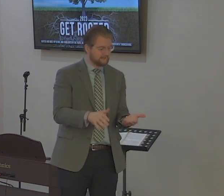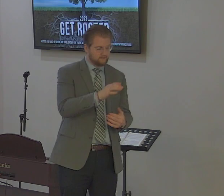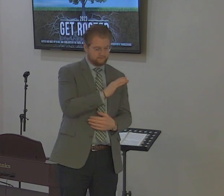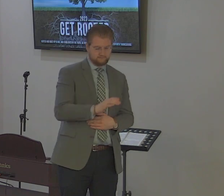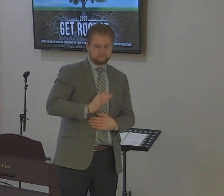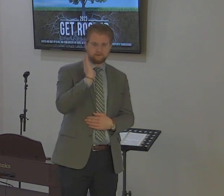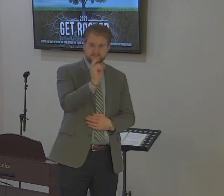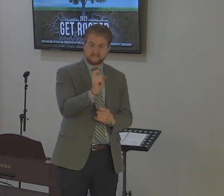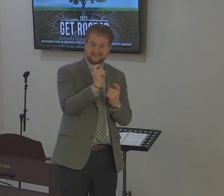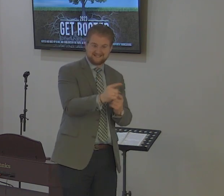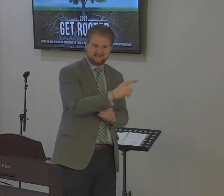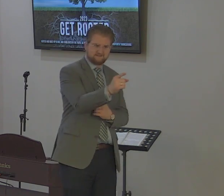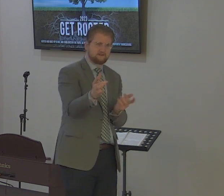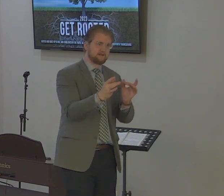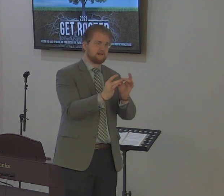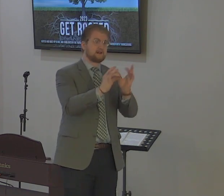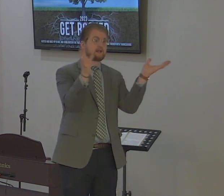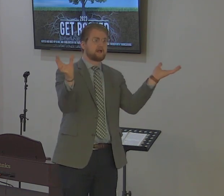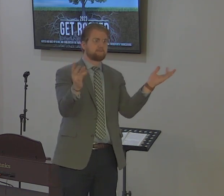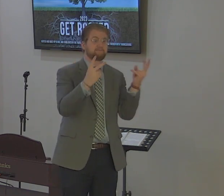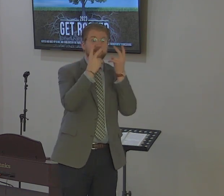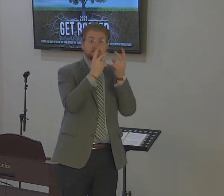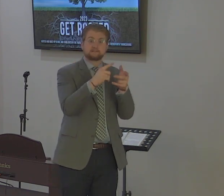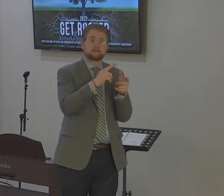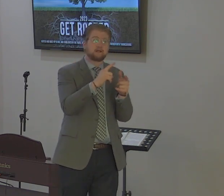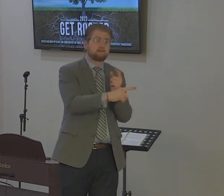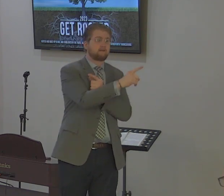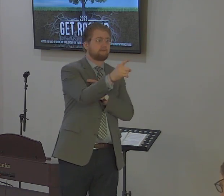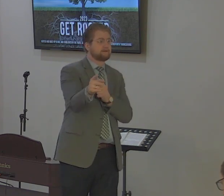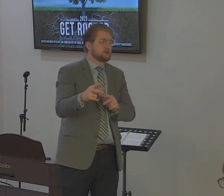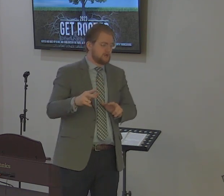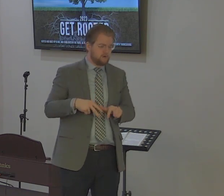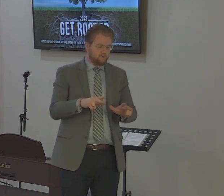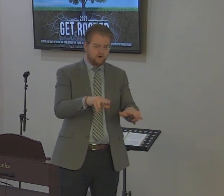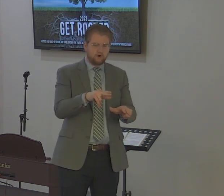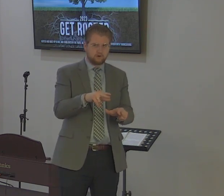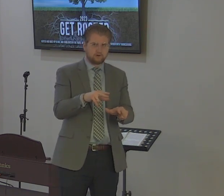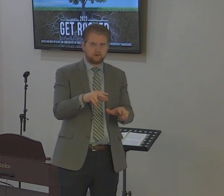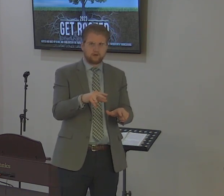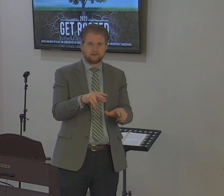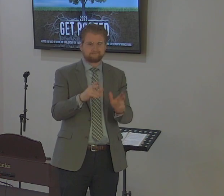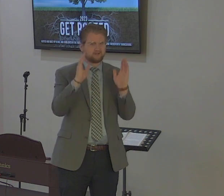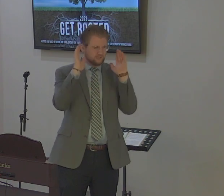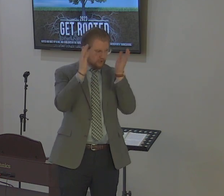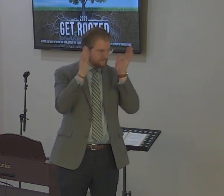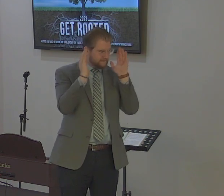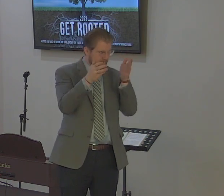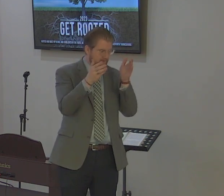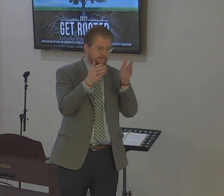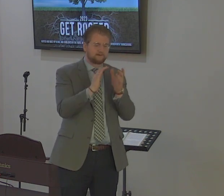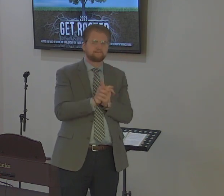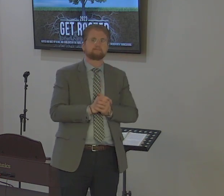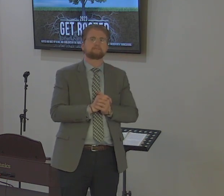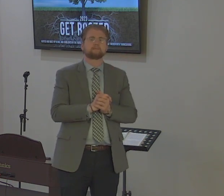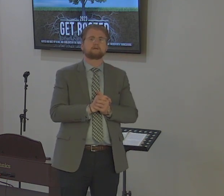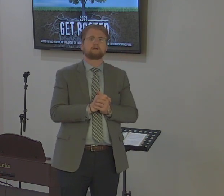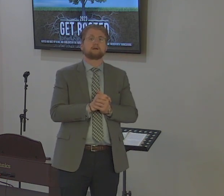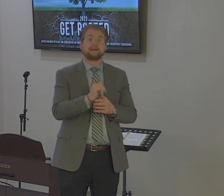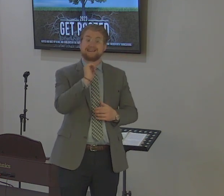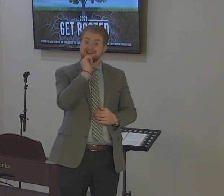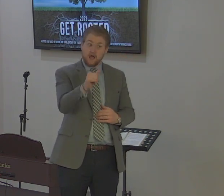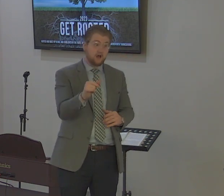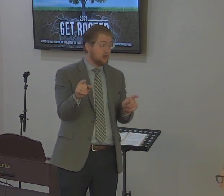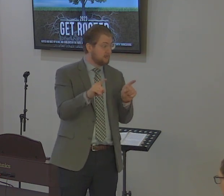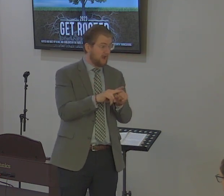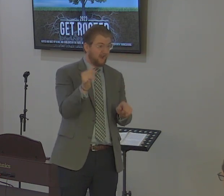light. See then that ye walk circumspectly, that would be aware, cautious, not as fools, but